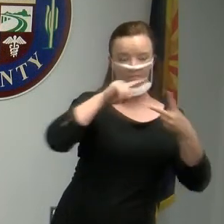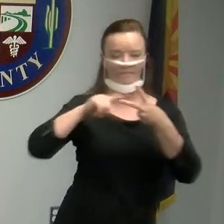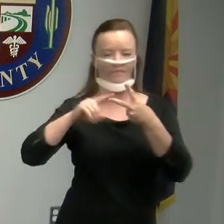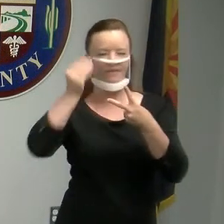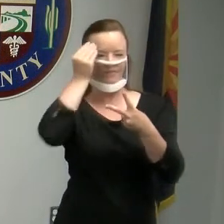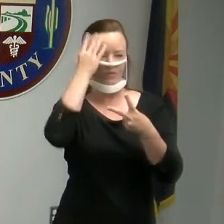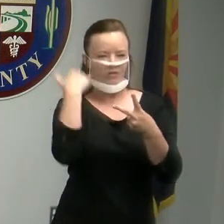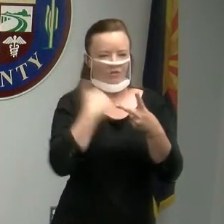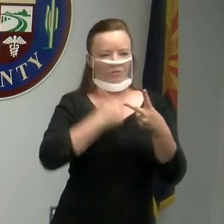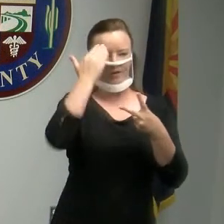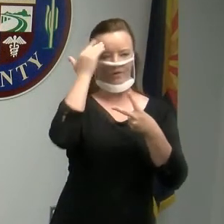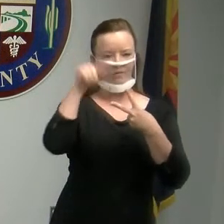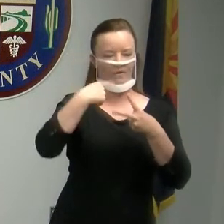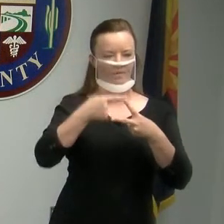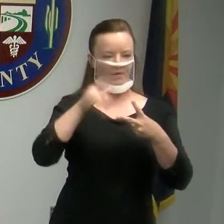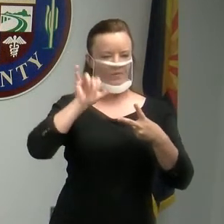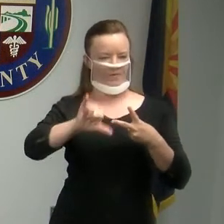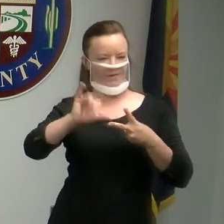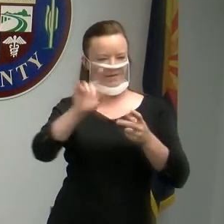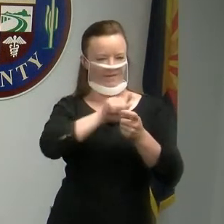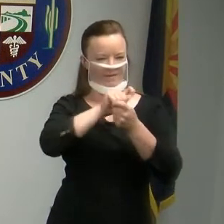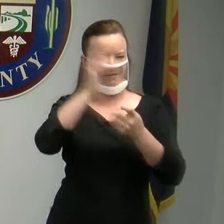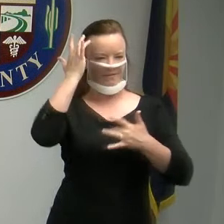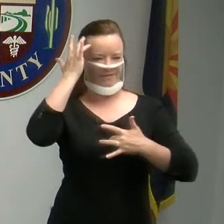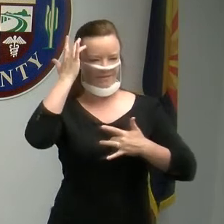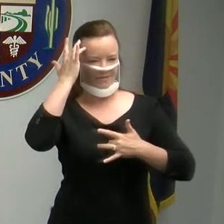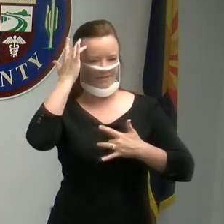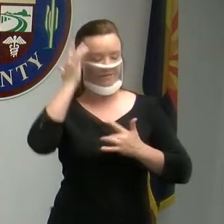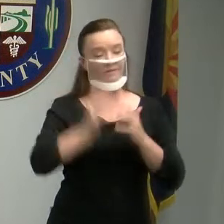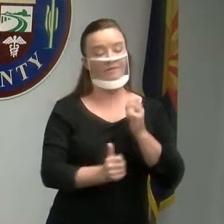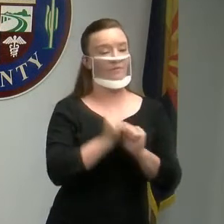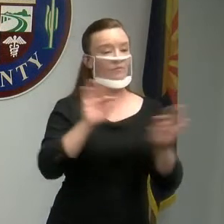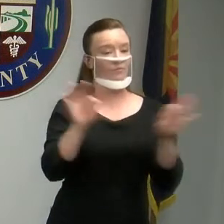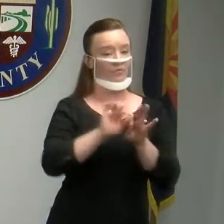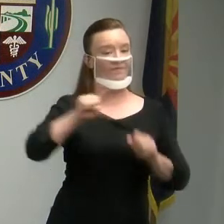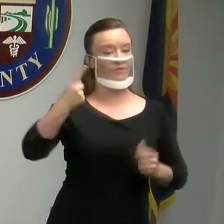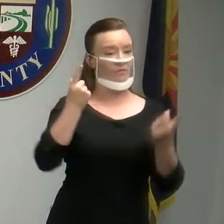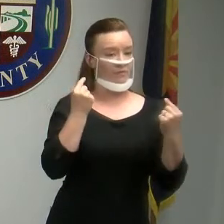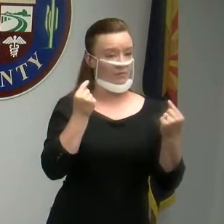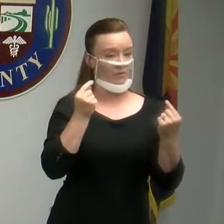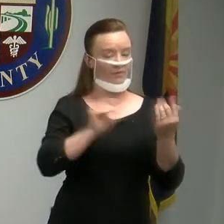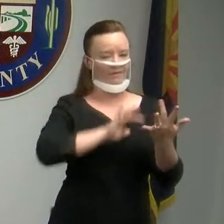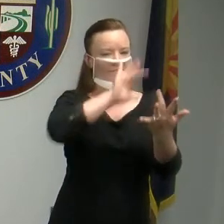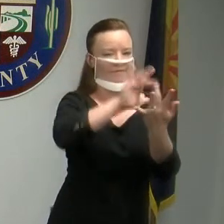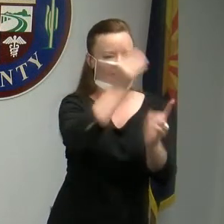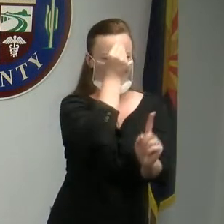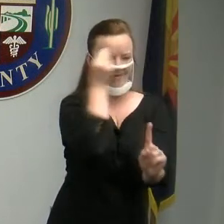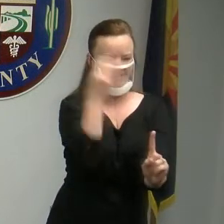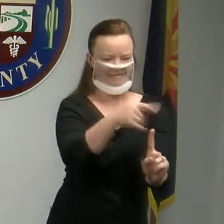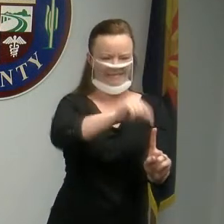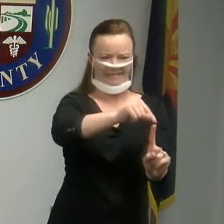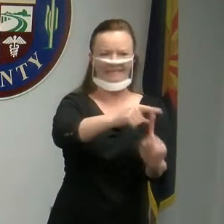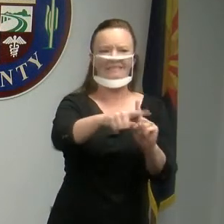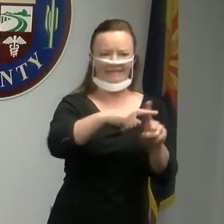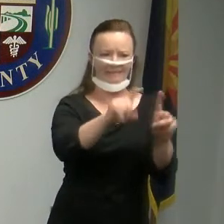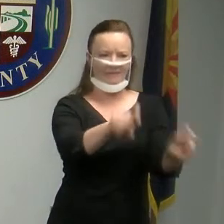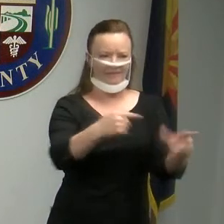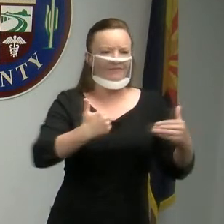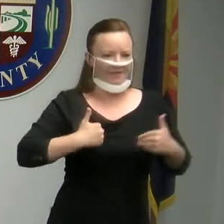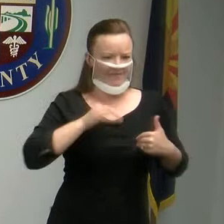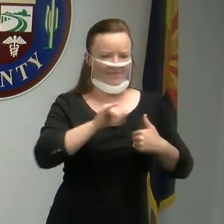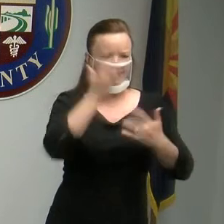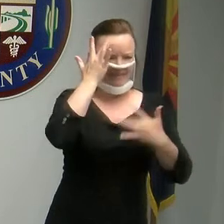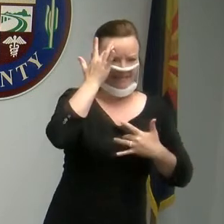receive a report of a COVID-19 case is contacting the person to let them know they are positive so they can isolate away from other